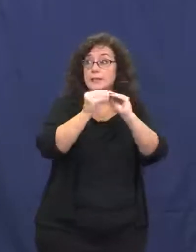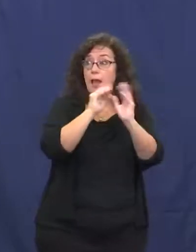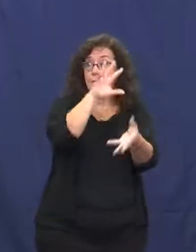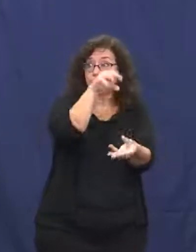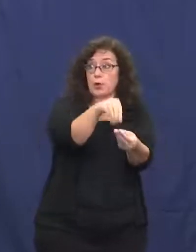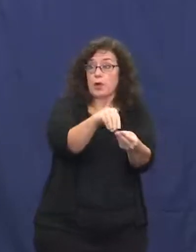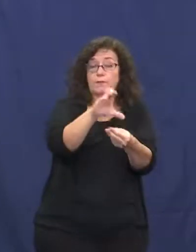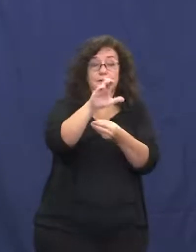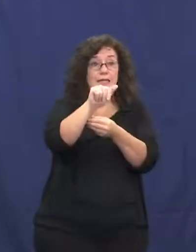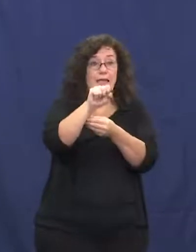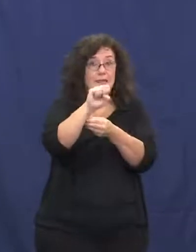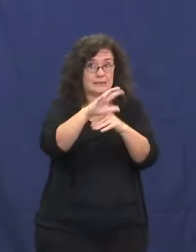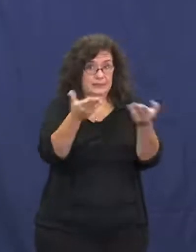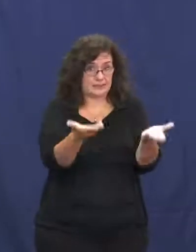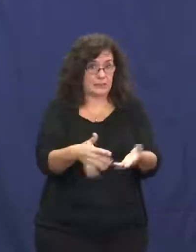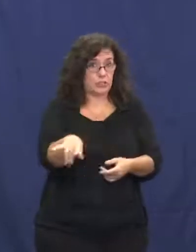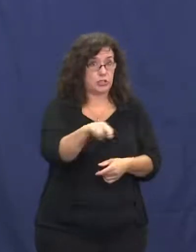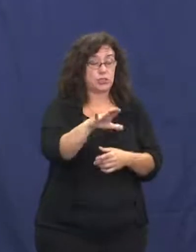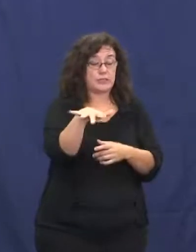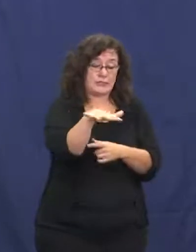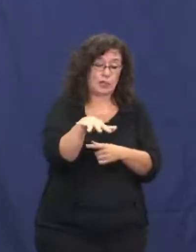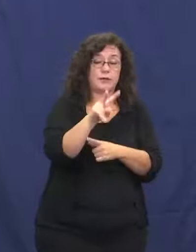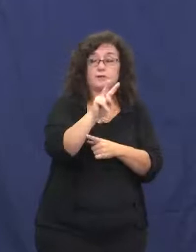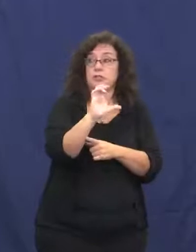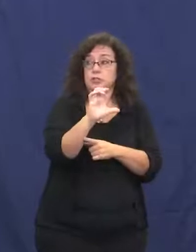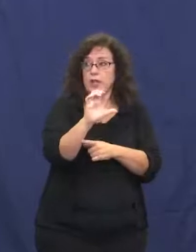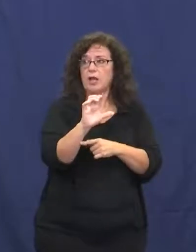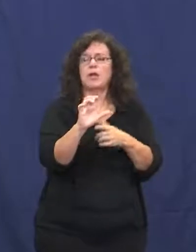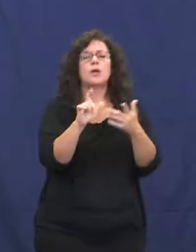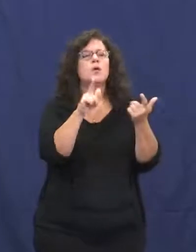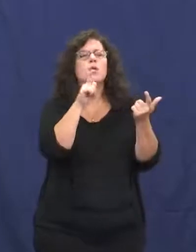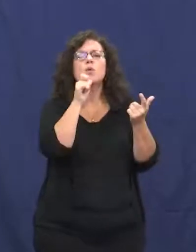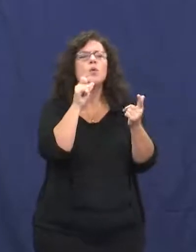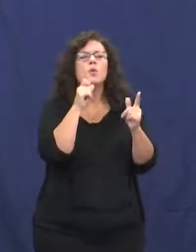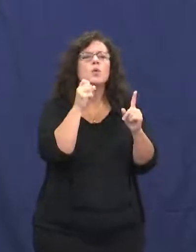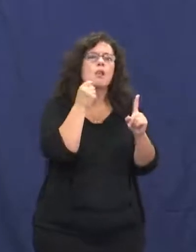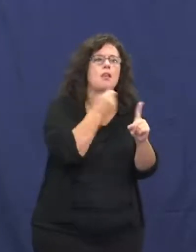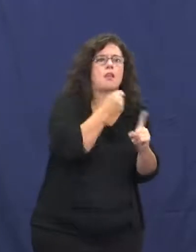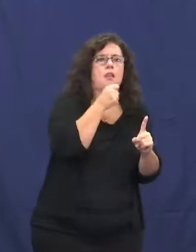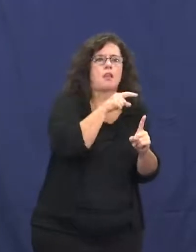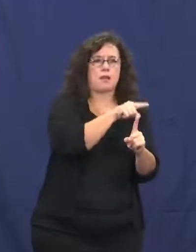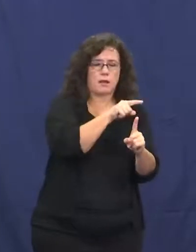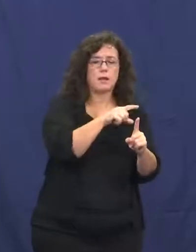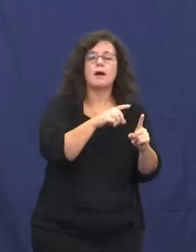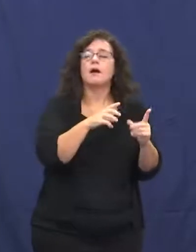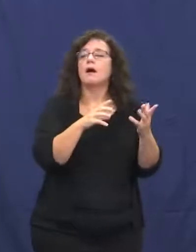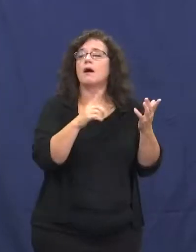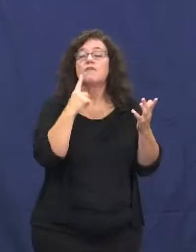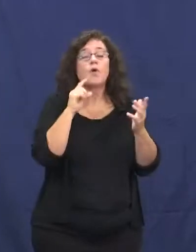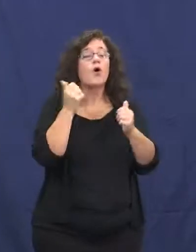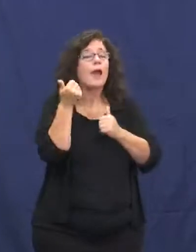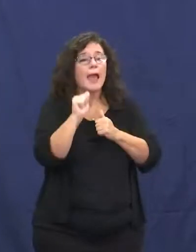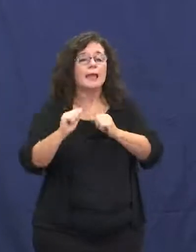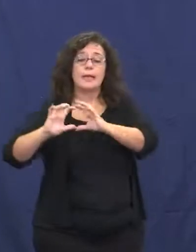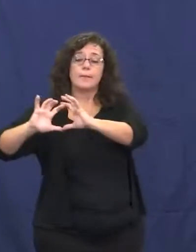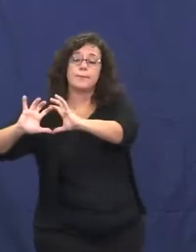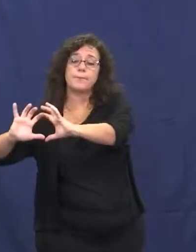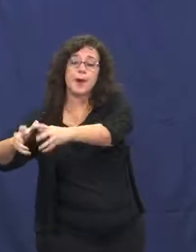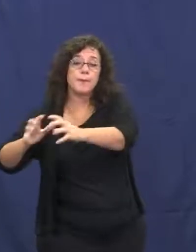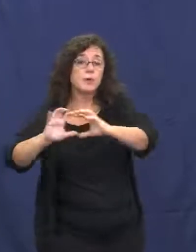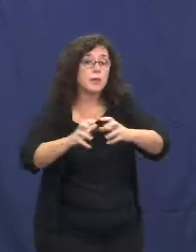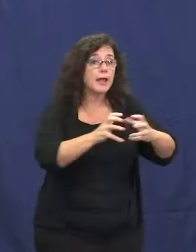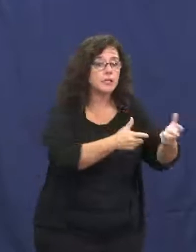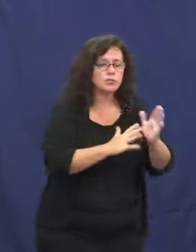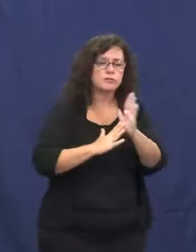date. How do they spread among vulnerable and essential workers, vulnerable populations and essential